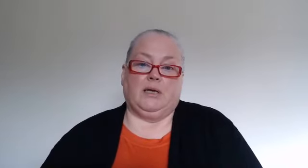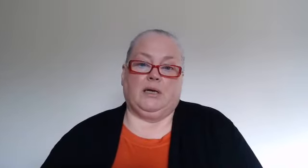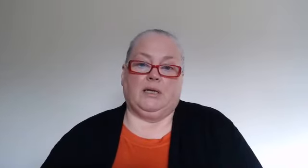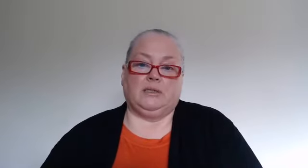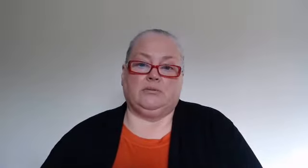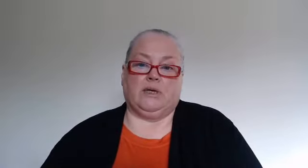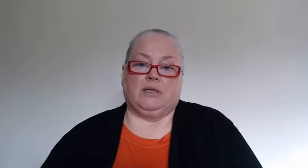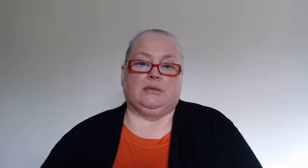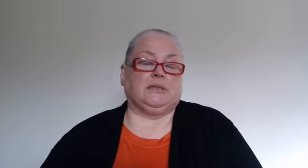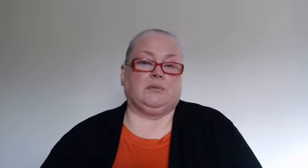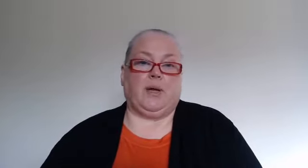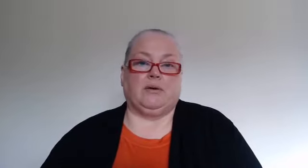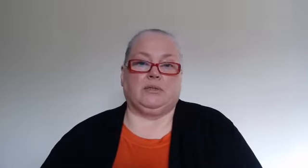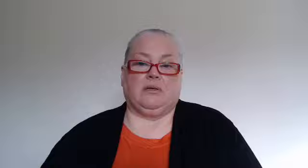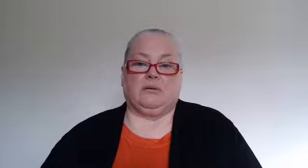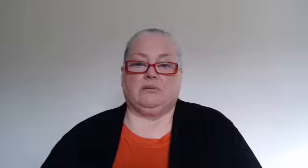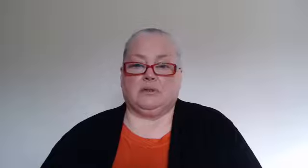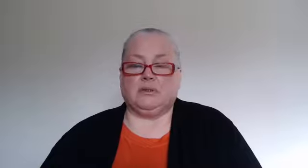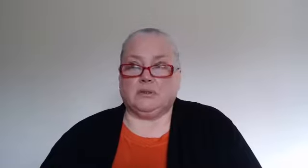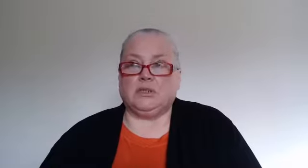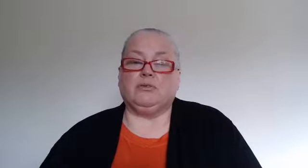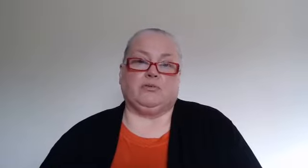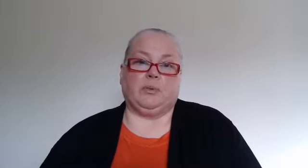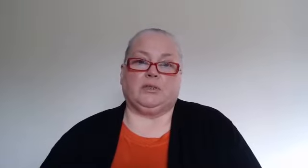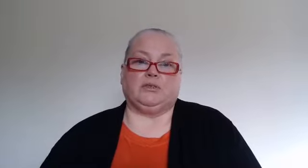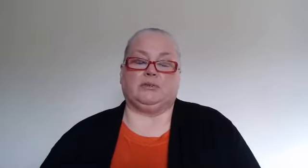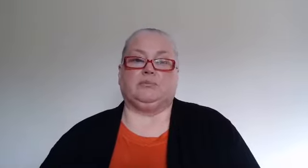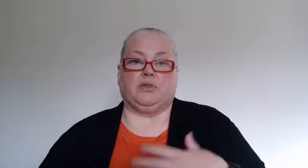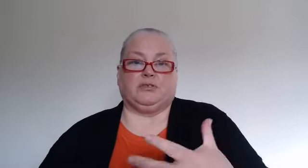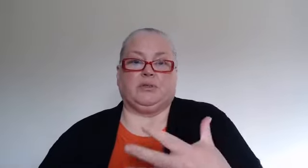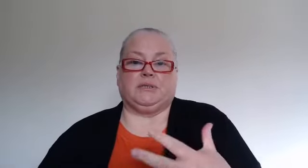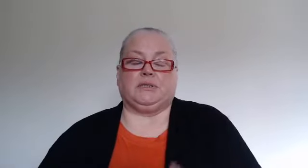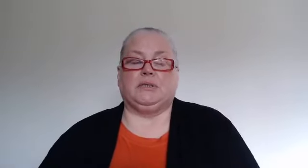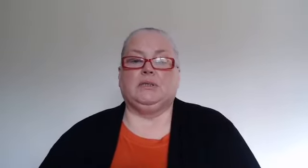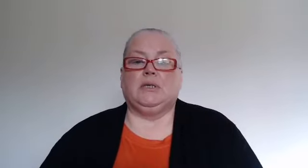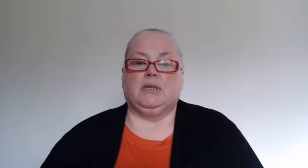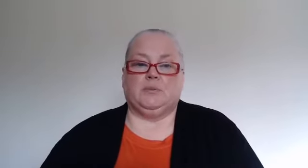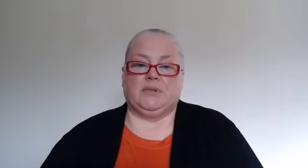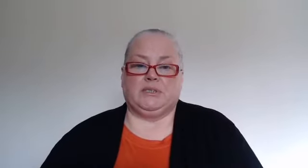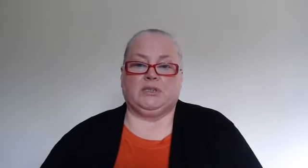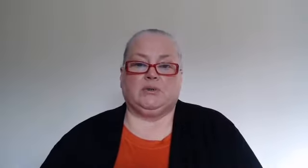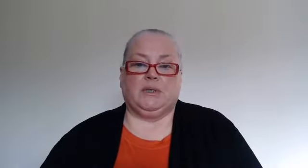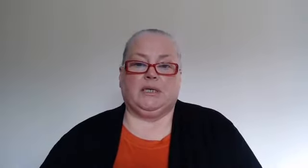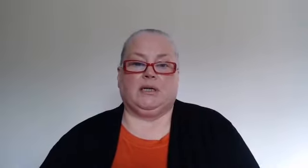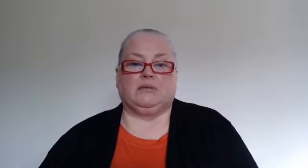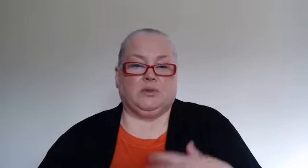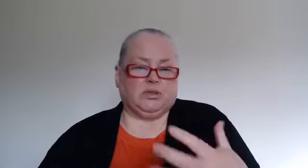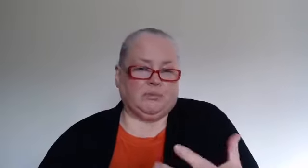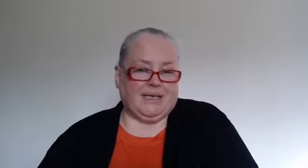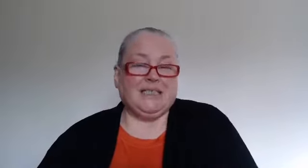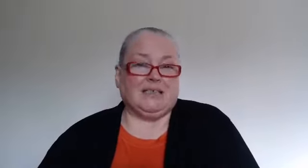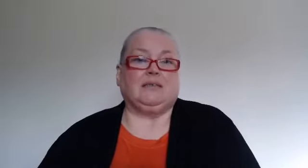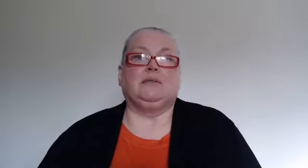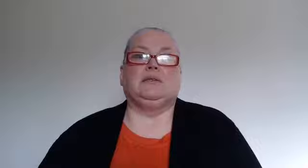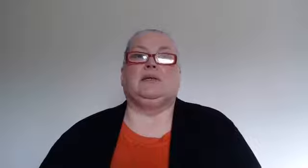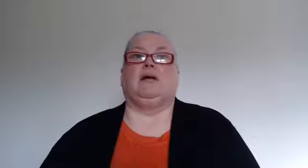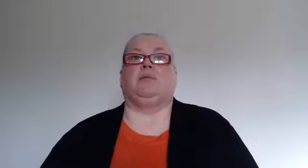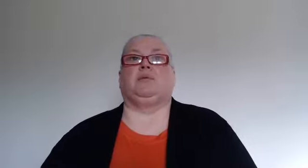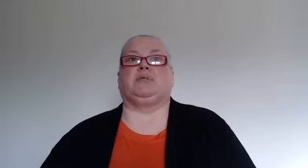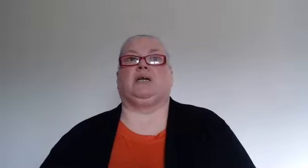And I do recognise that parents are. It's a huge pressurised position to be in, and social media, in particular,